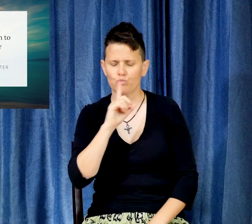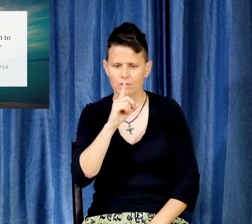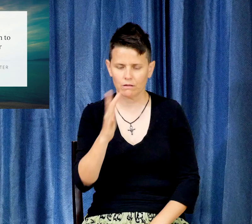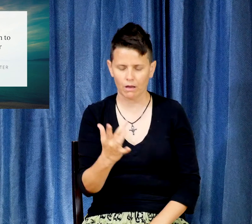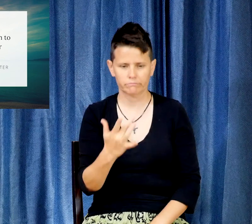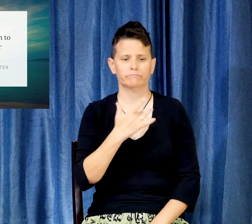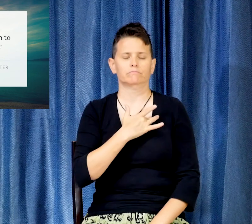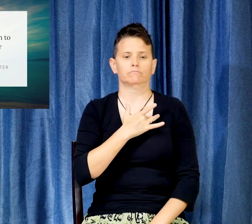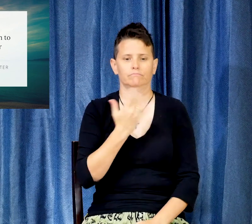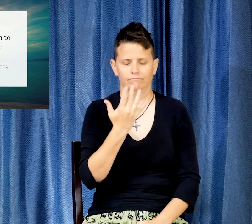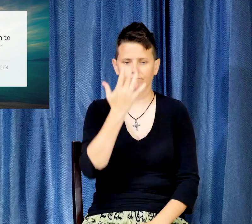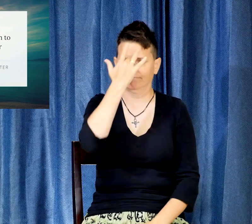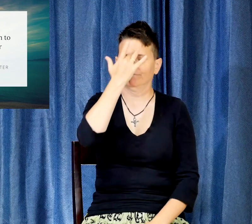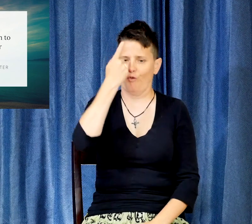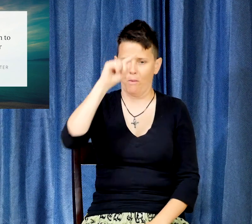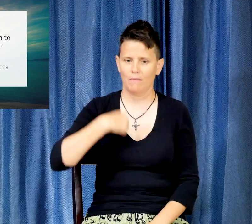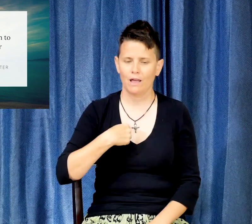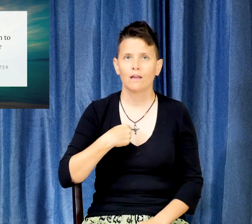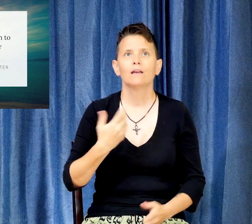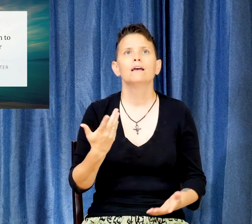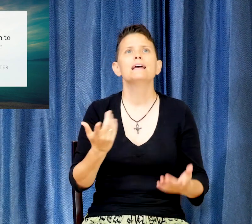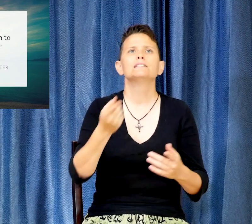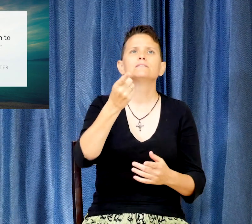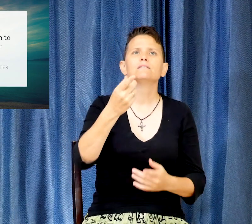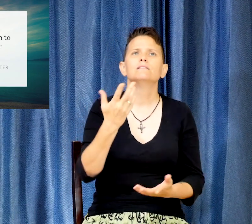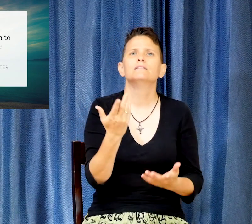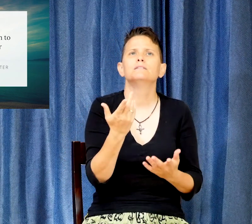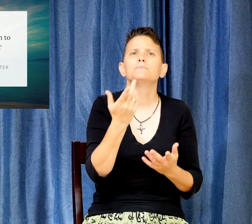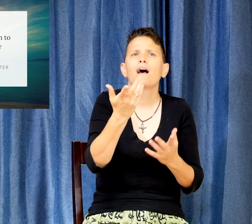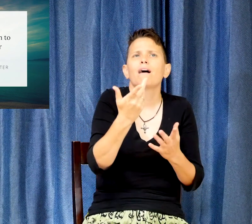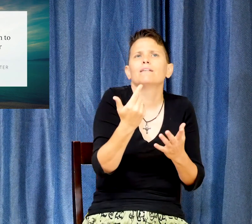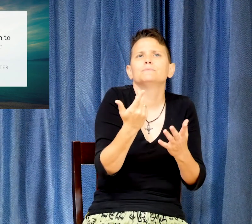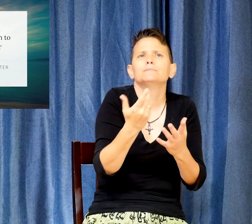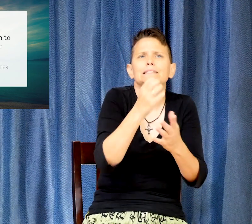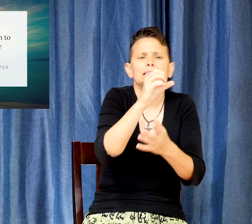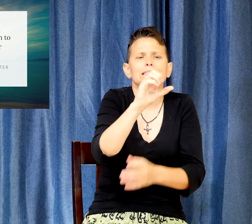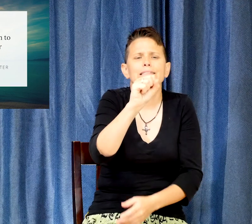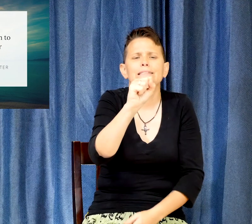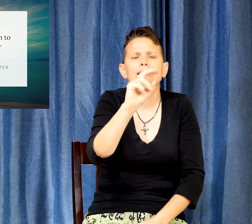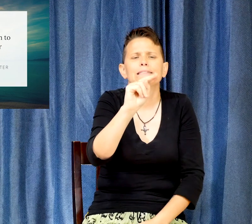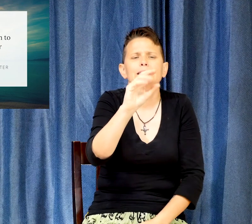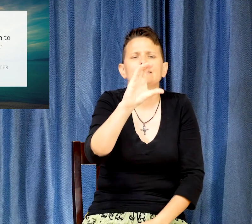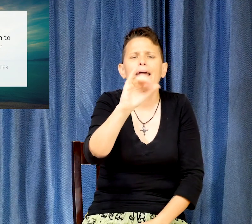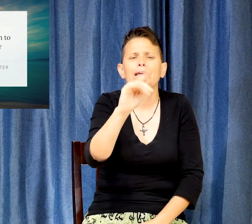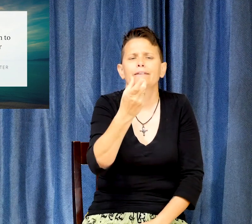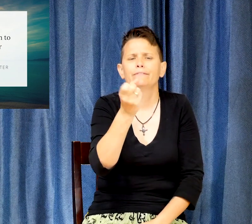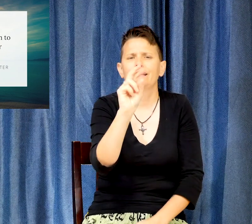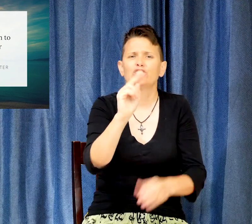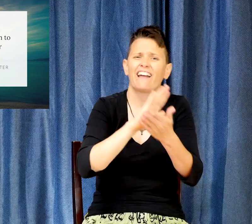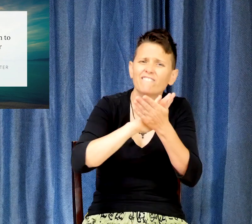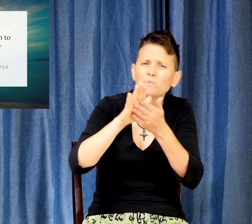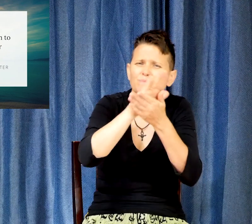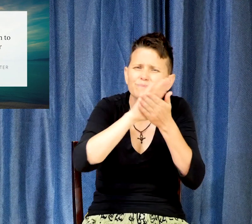of sanctification and purification. I tend to think of grace as an umbilical cord to the divine.